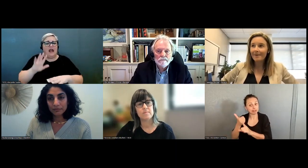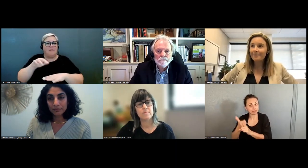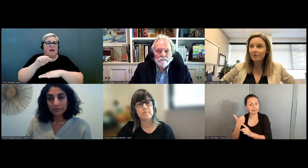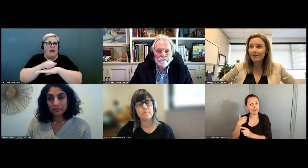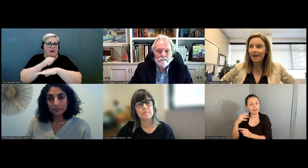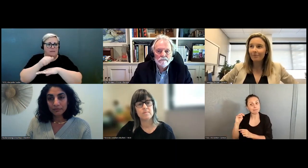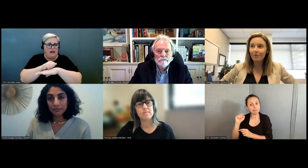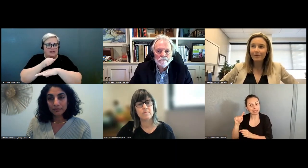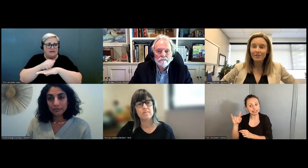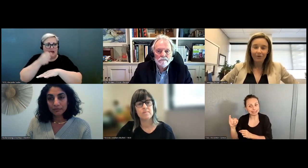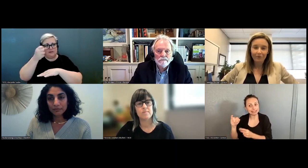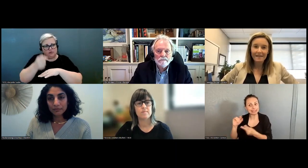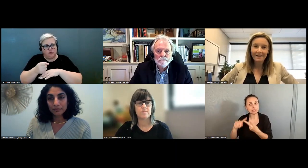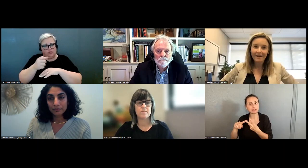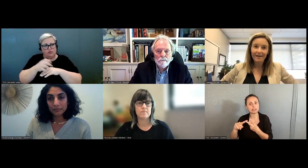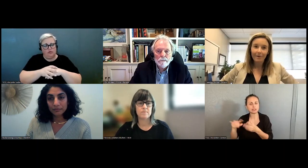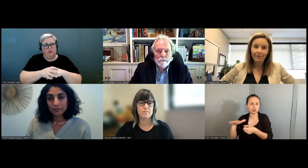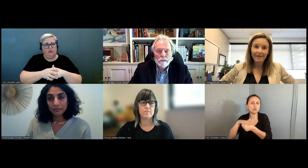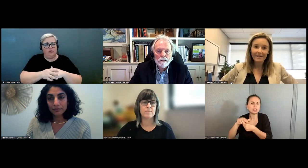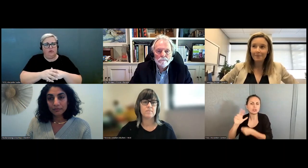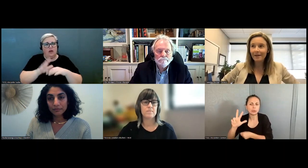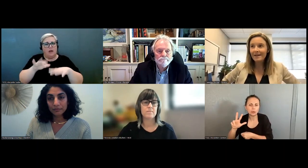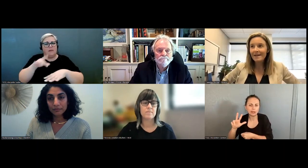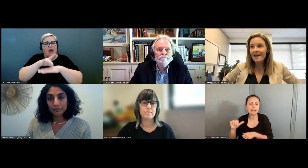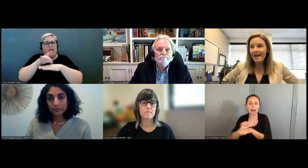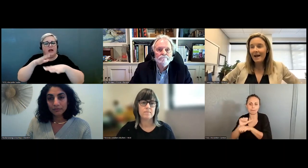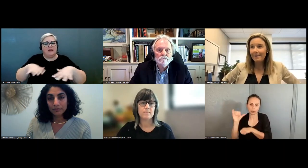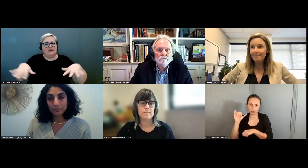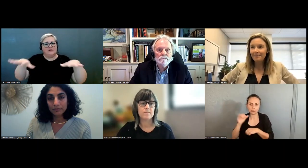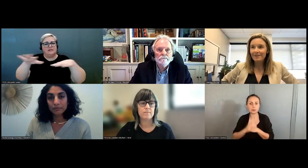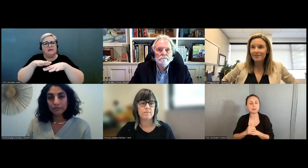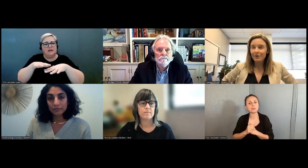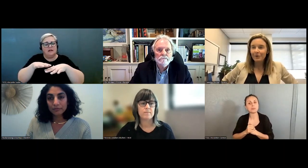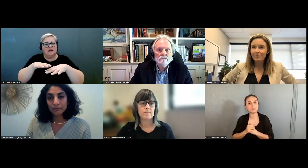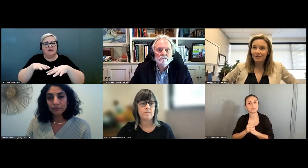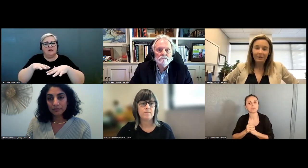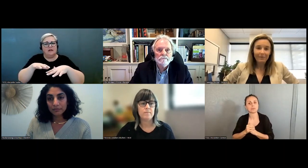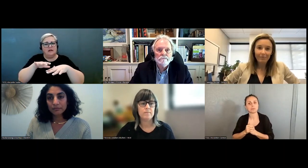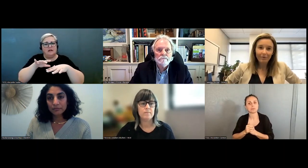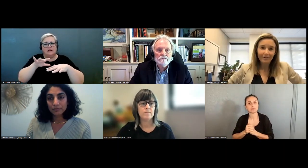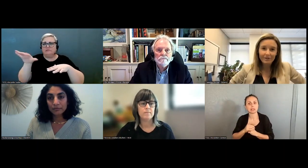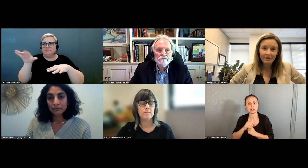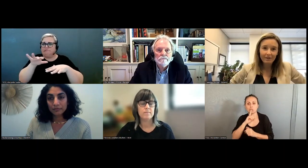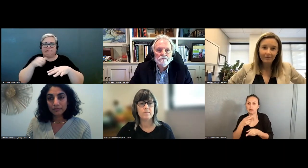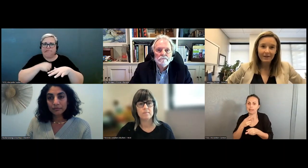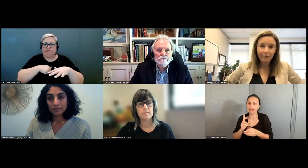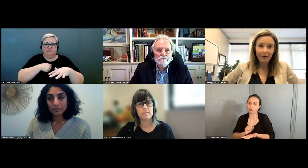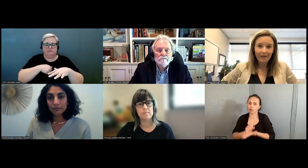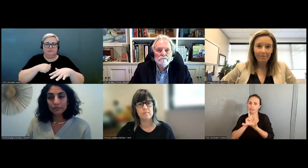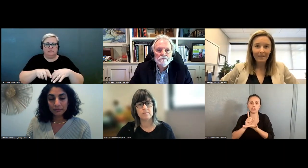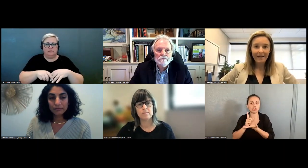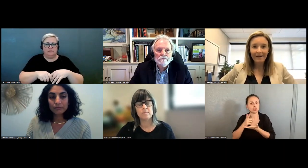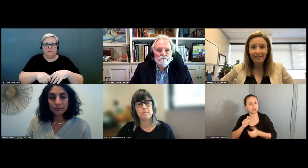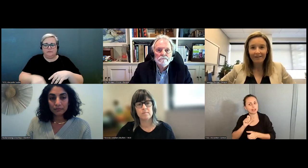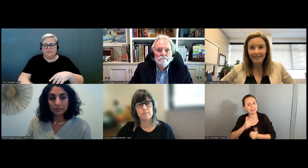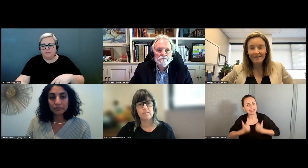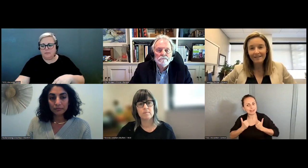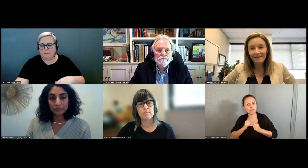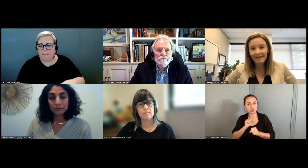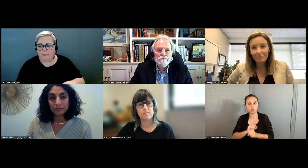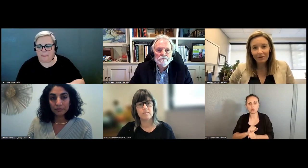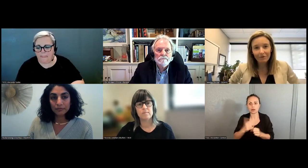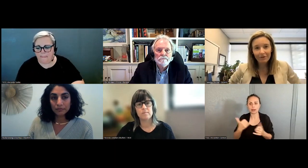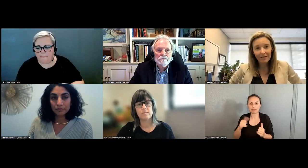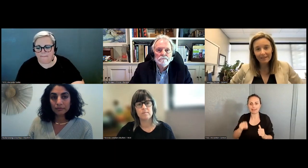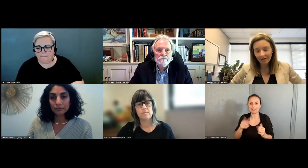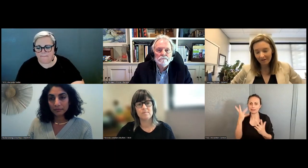Métis Region 3 in Alberta as well. So just really privileged to live, work, and play on